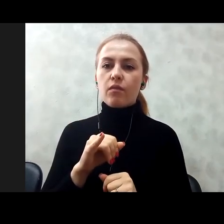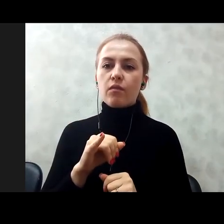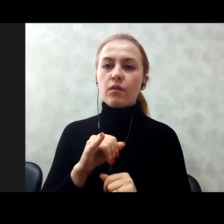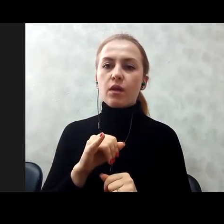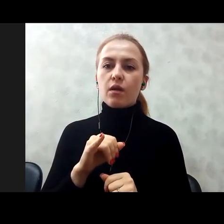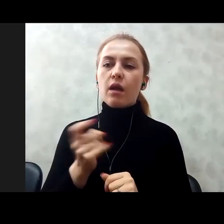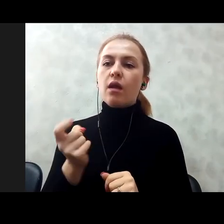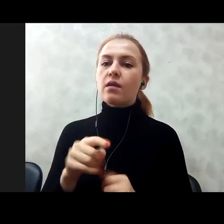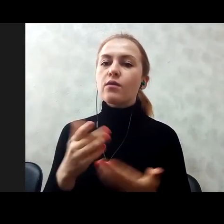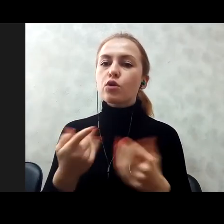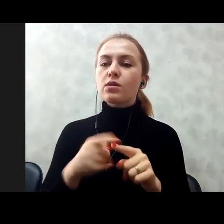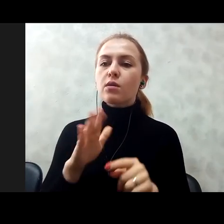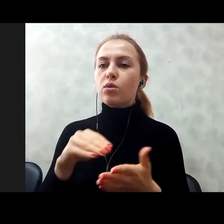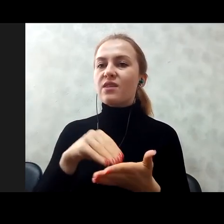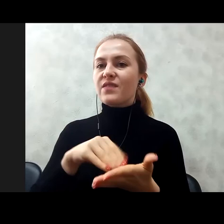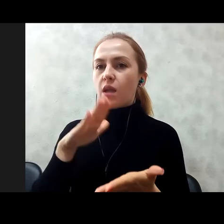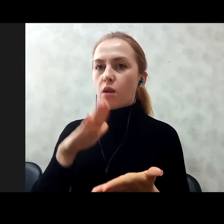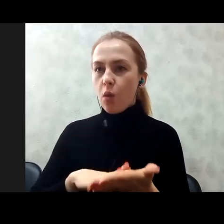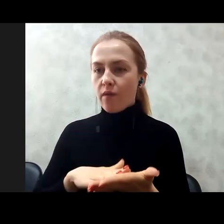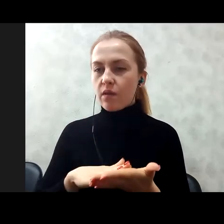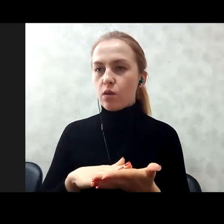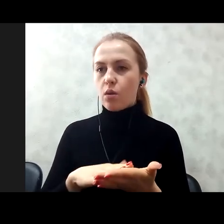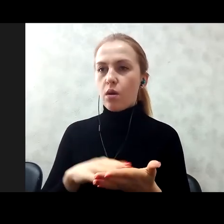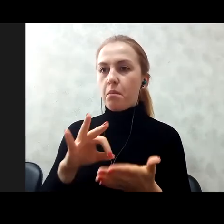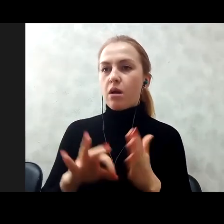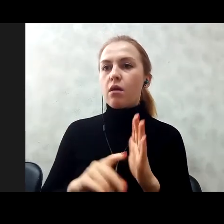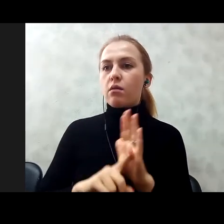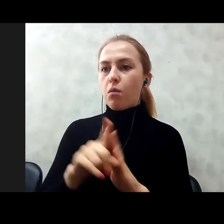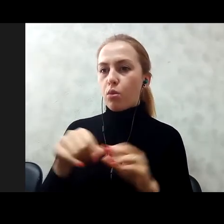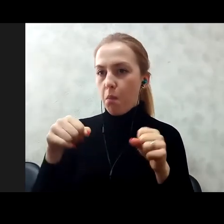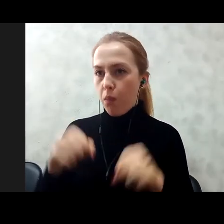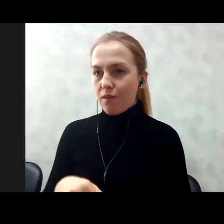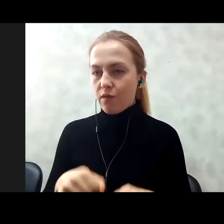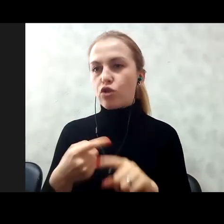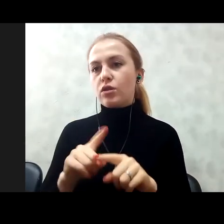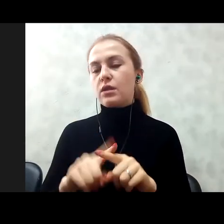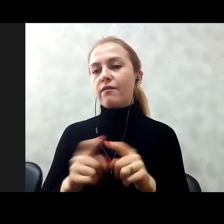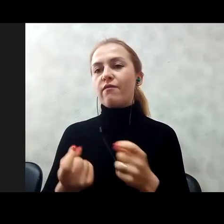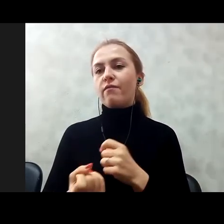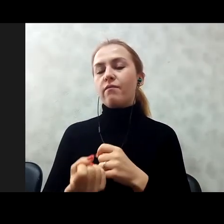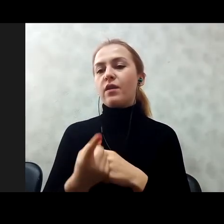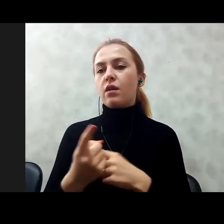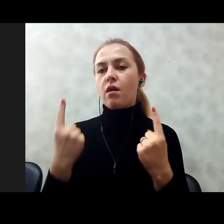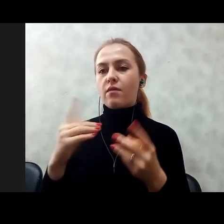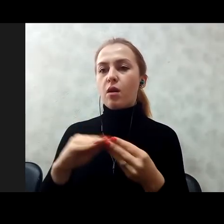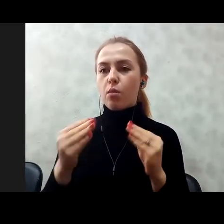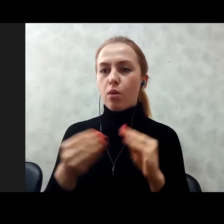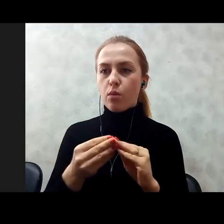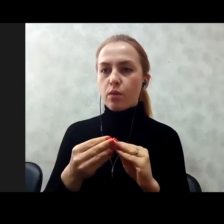even if they are not elected by the majority of votes, are nonetheless